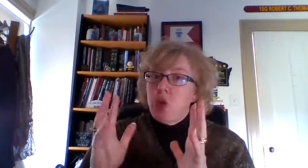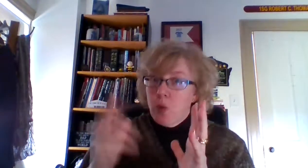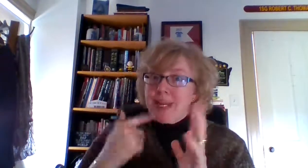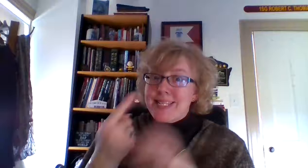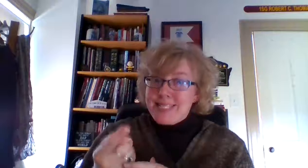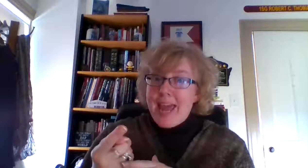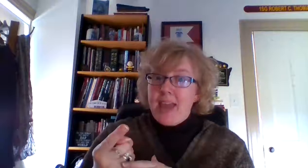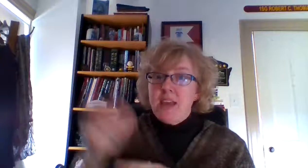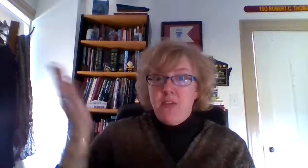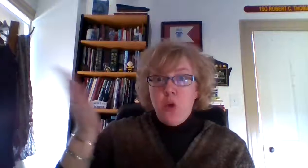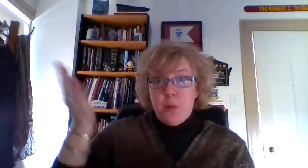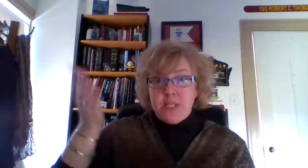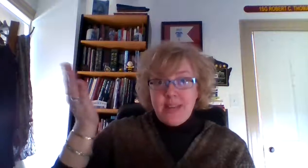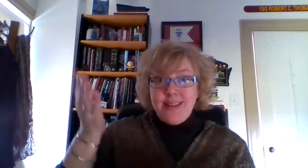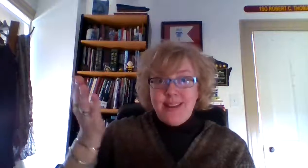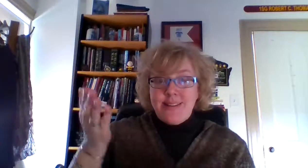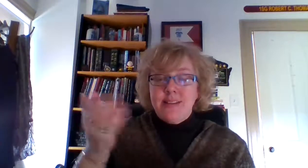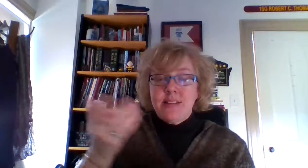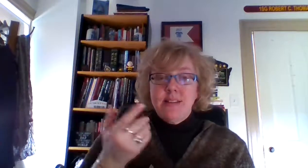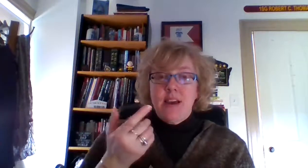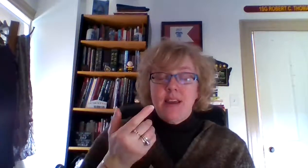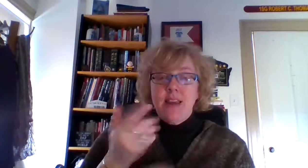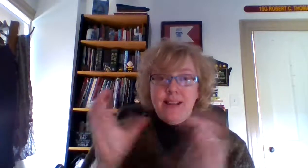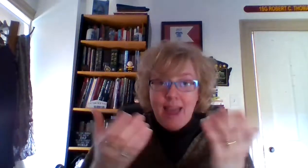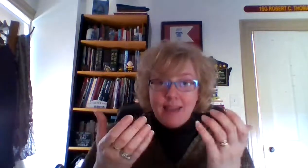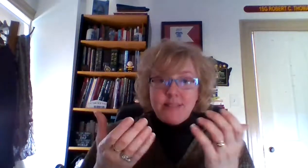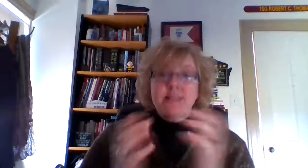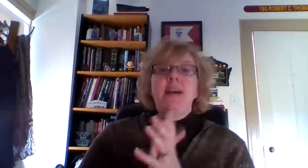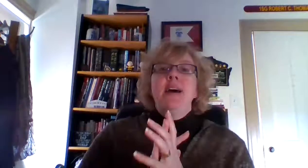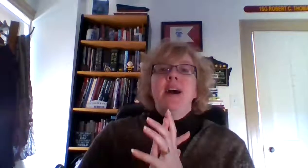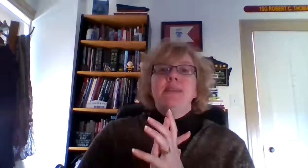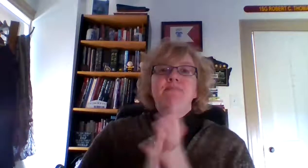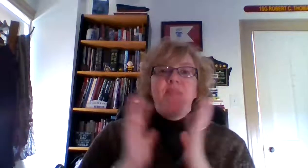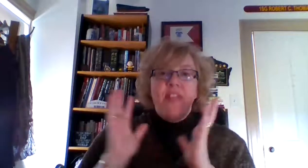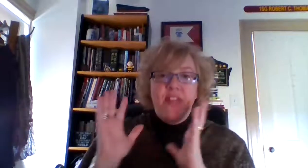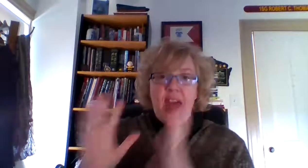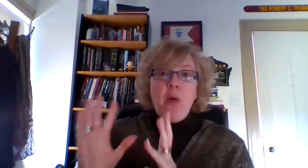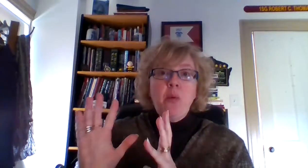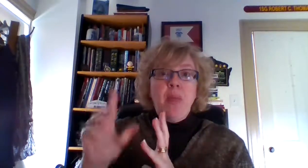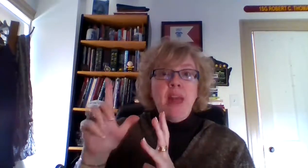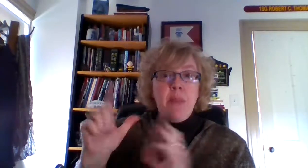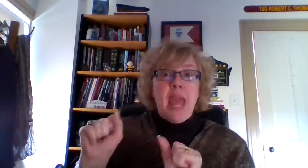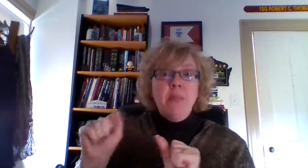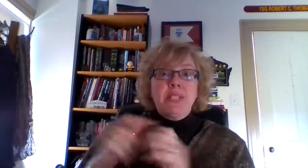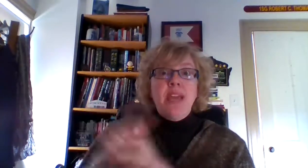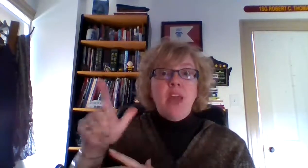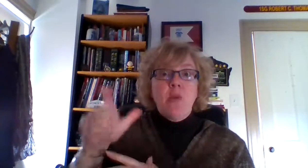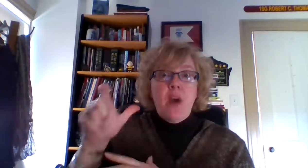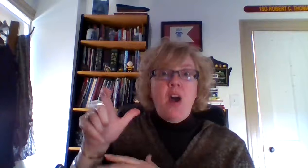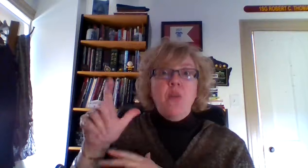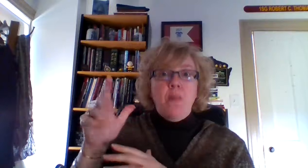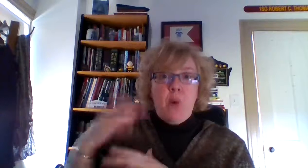were going to say if you presented it in class. That will then be able to get you the 100